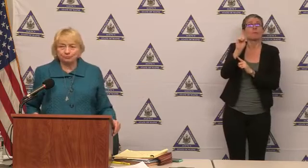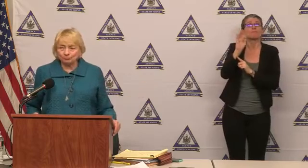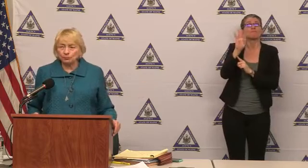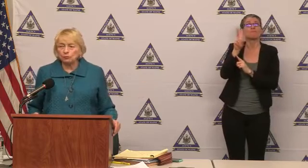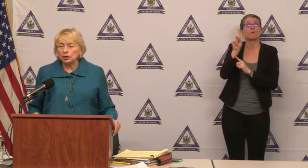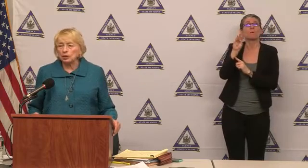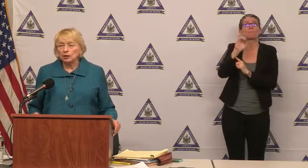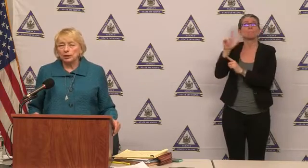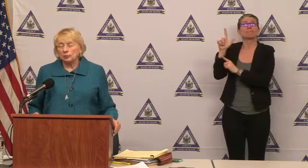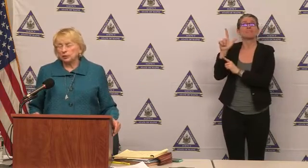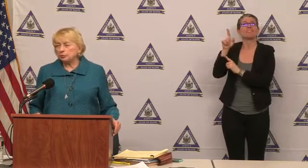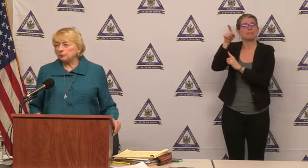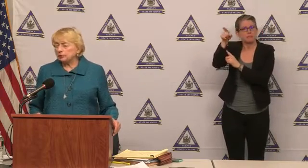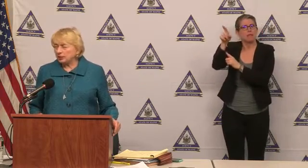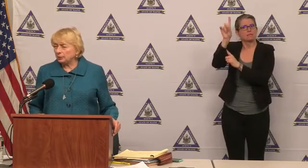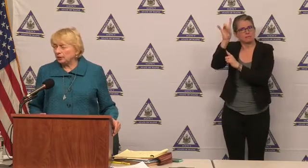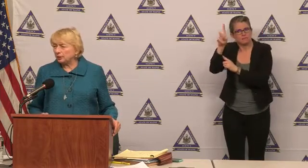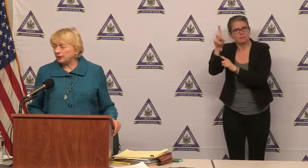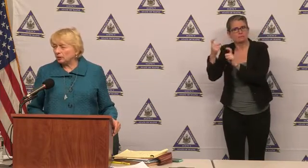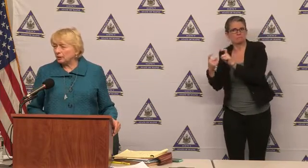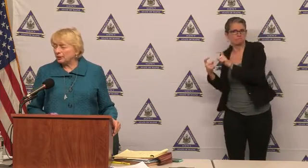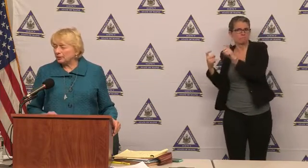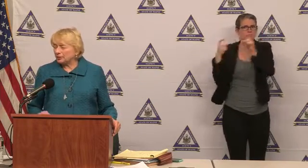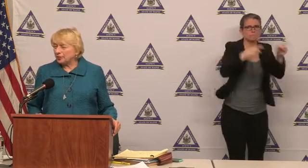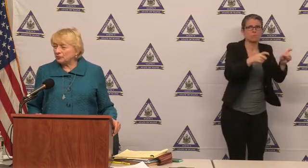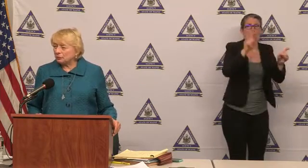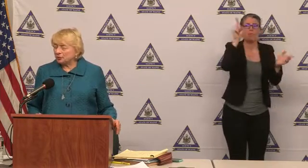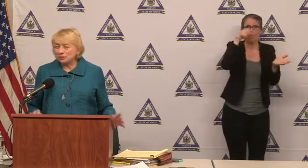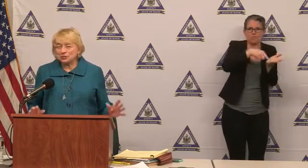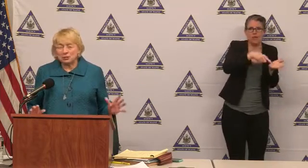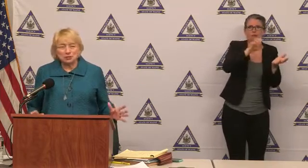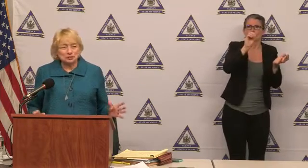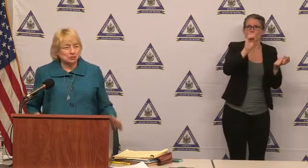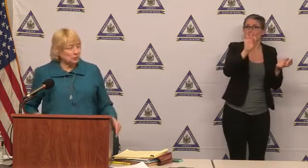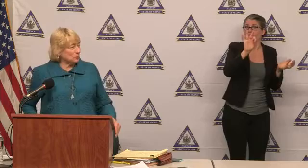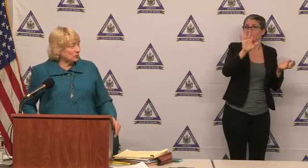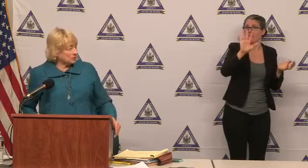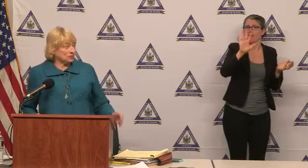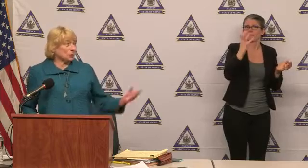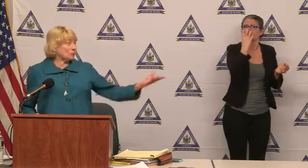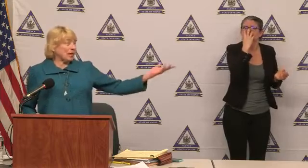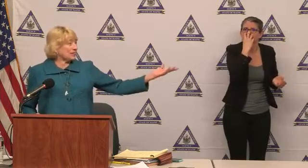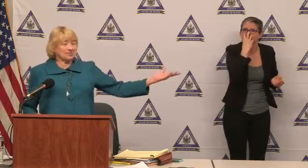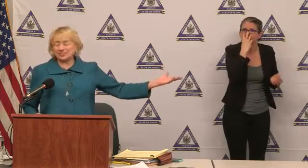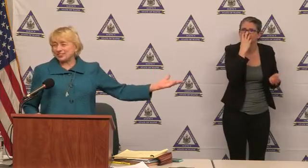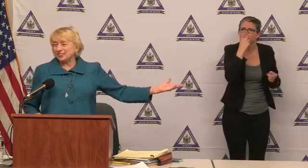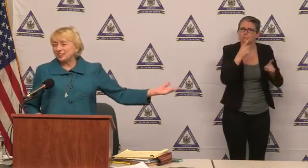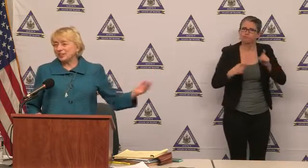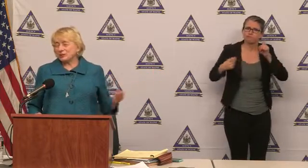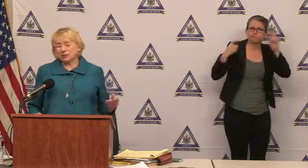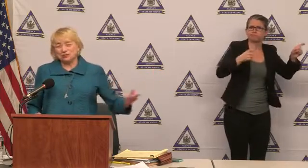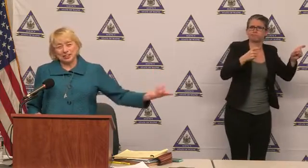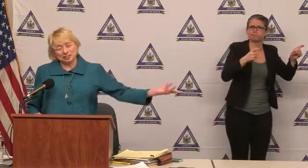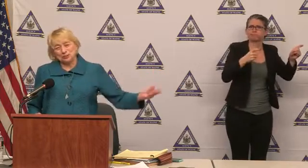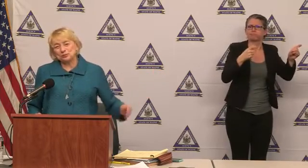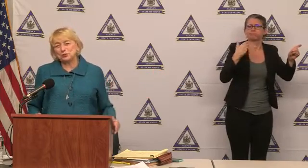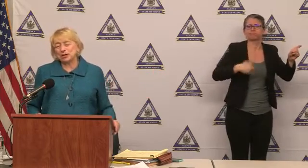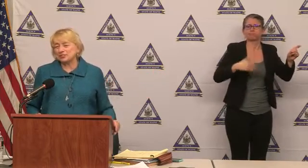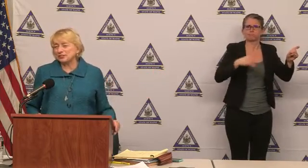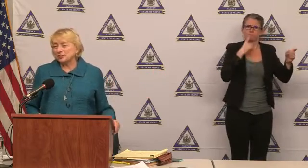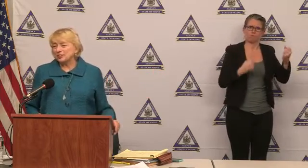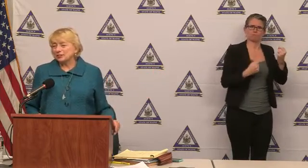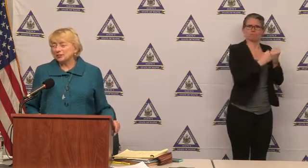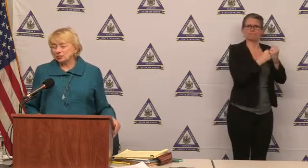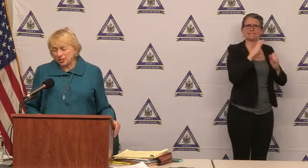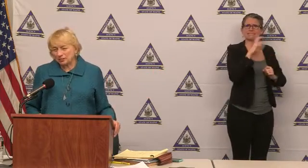distribution. People have been emailing and calling every day. Everybody with a sewing machine wants to sew masks, and we vet those